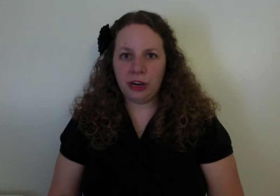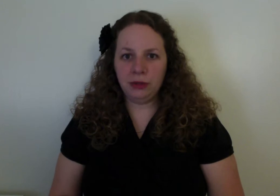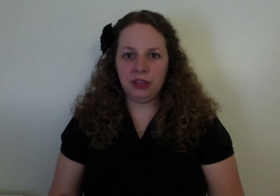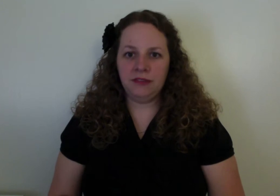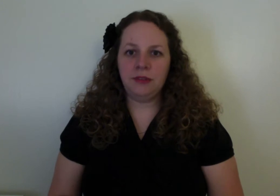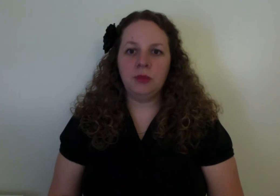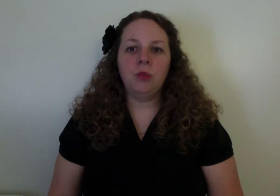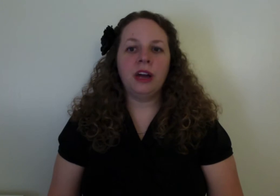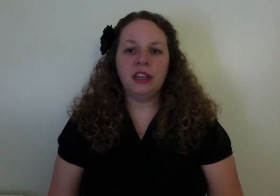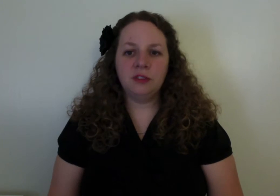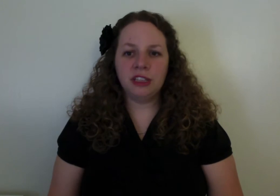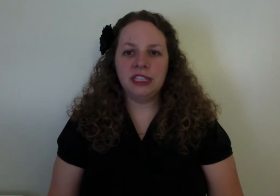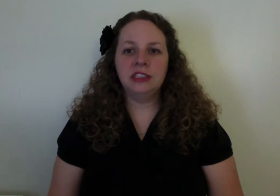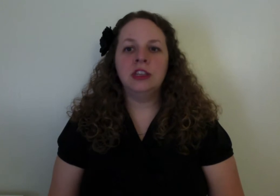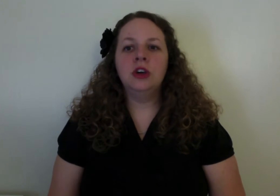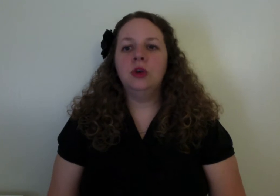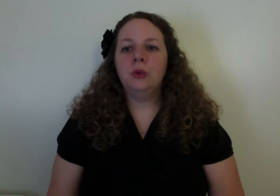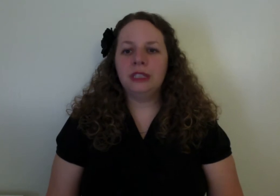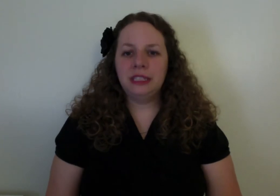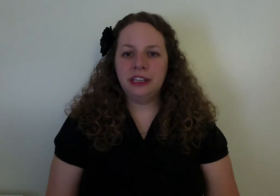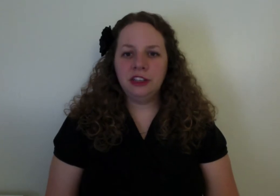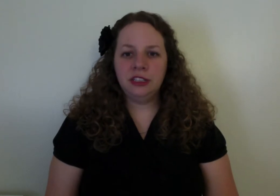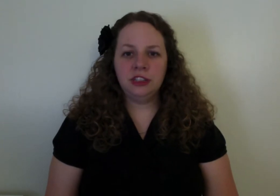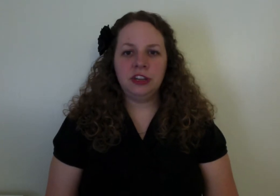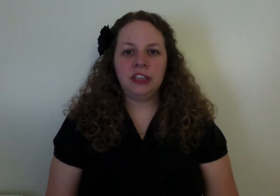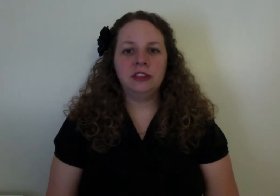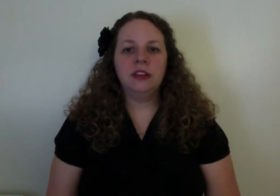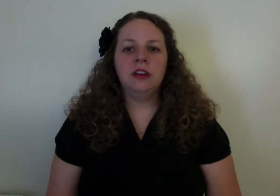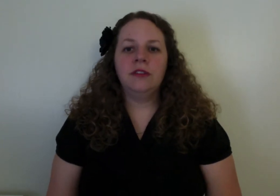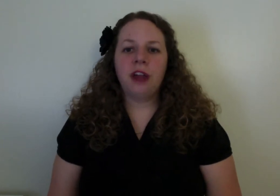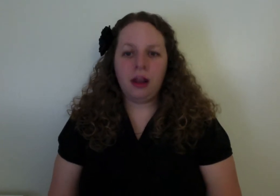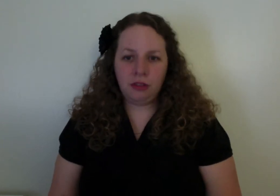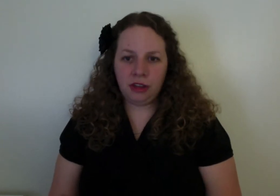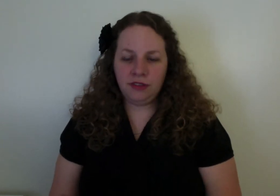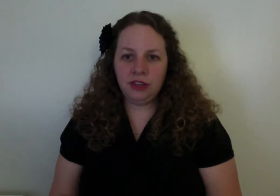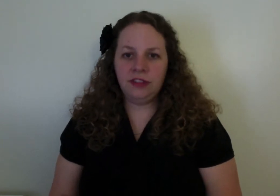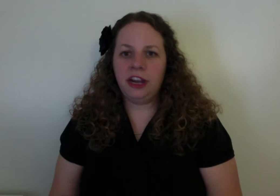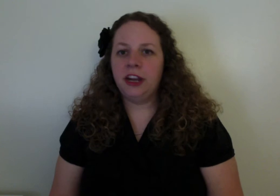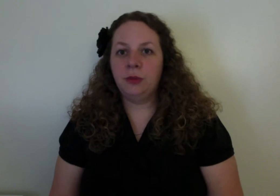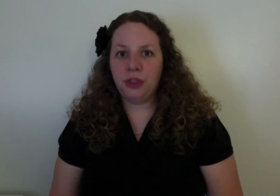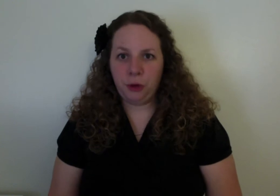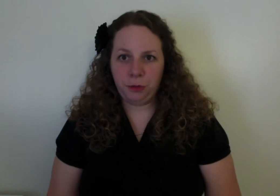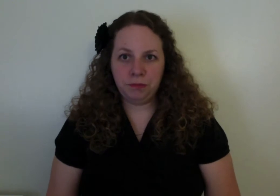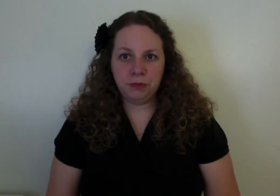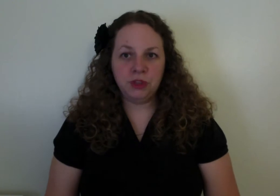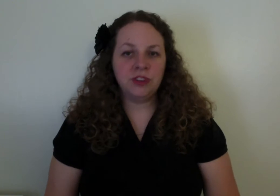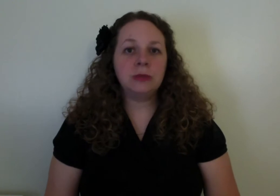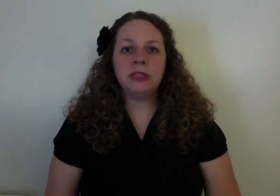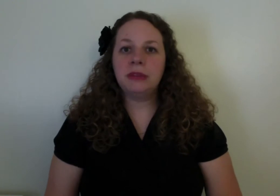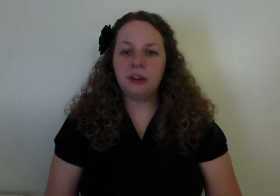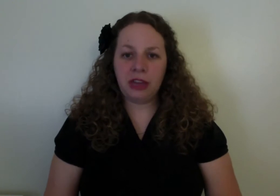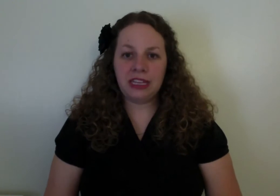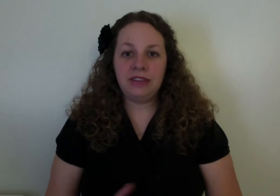live, what kind of residence, what city or district, for how long have you lived there, and with whom. So for this one, let me go ahead and give you